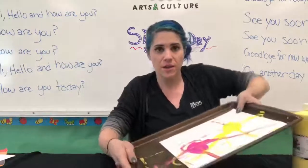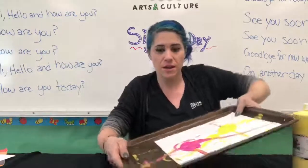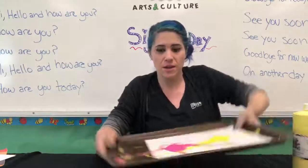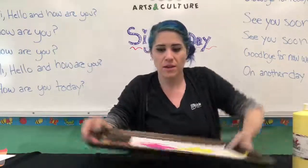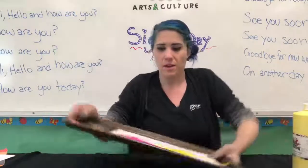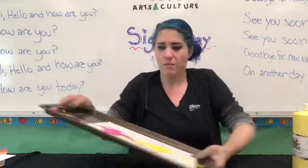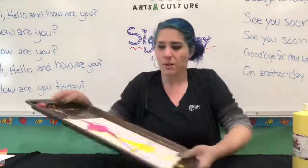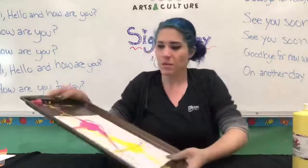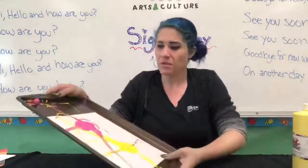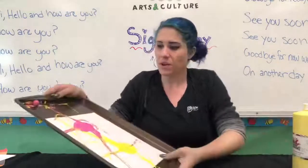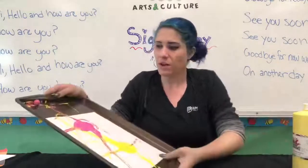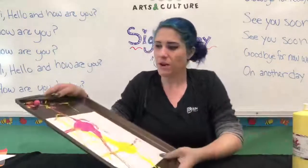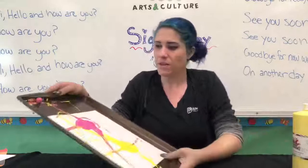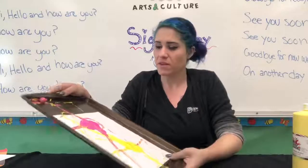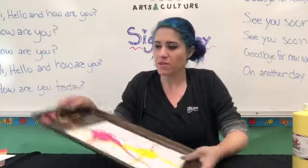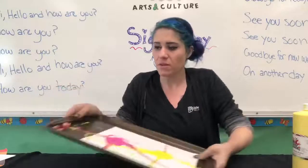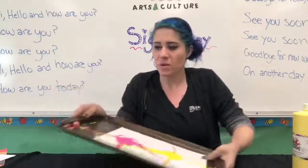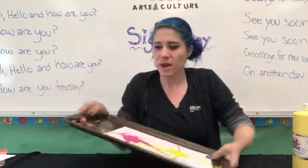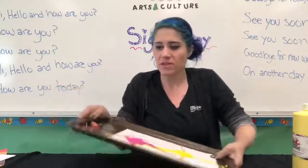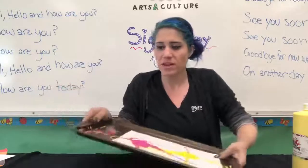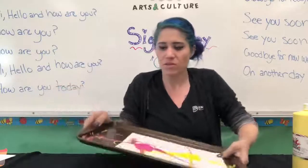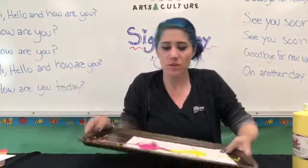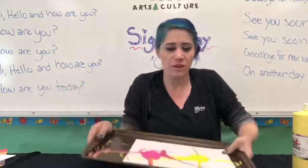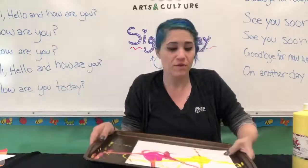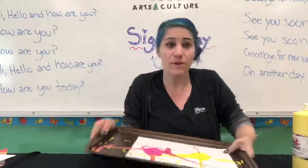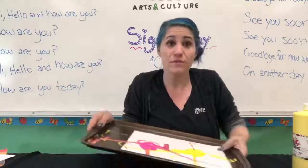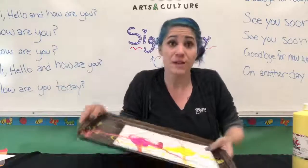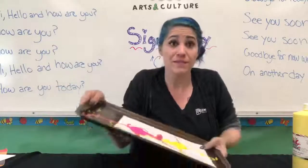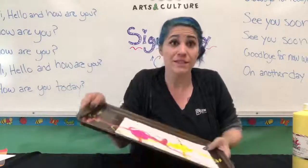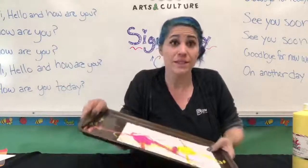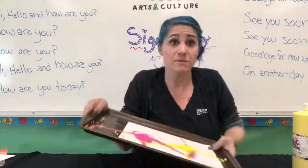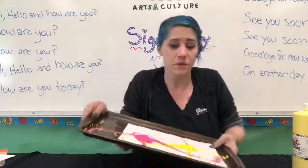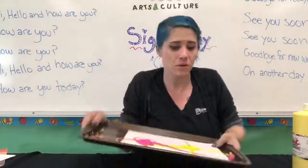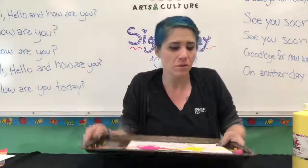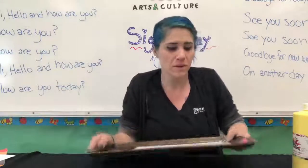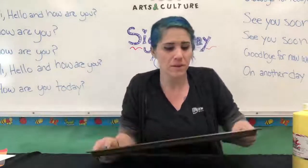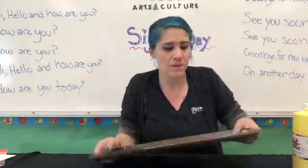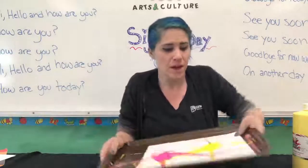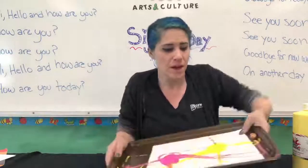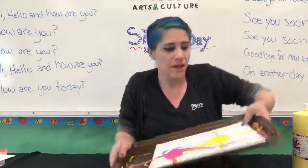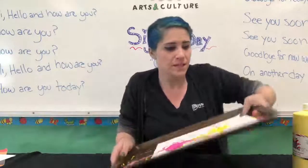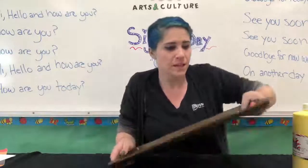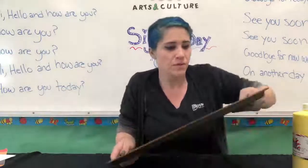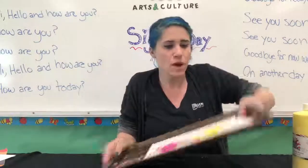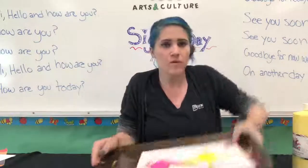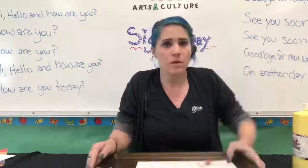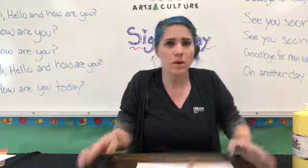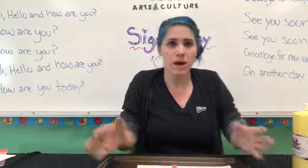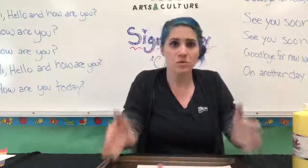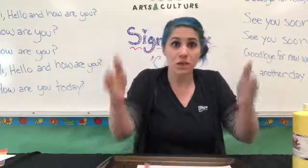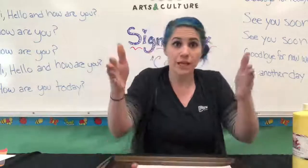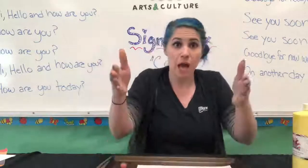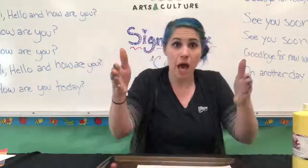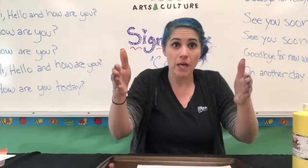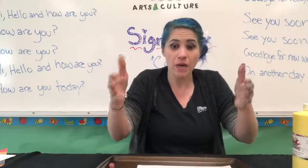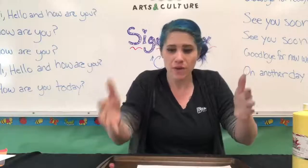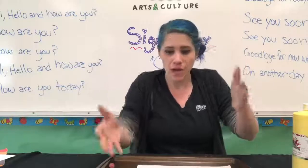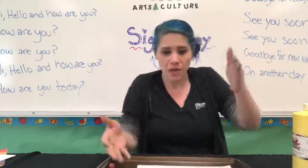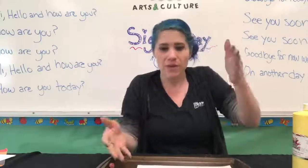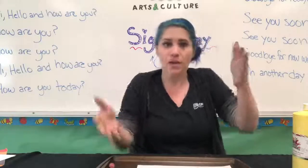it. But I'm just gonna go, and this is why I say it's really fun for even 6-month-old babies, because if you have a box with a lid high enough, they can